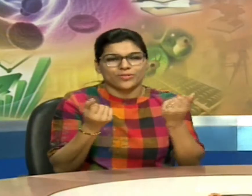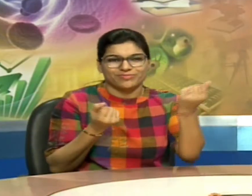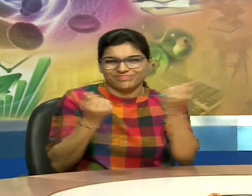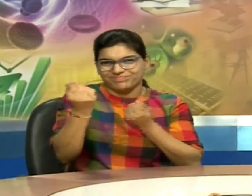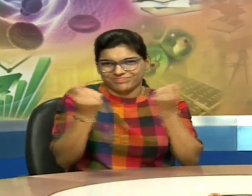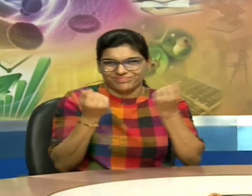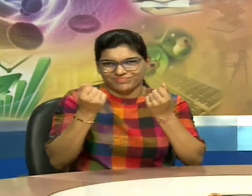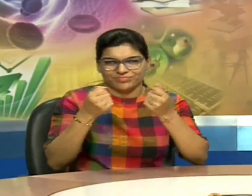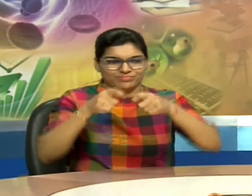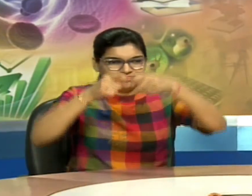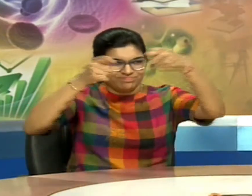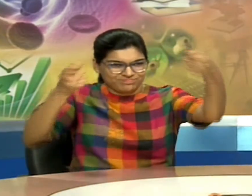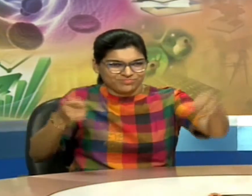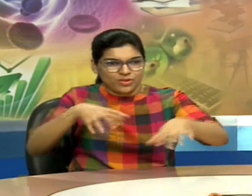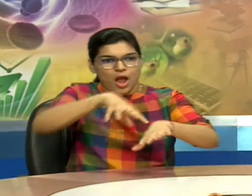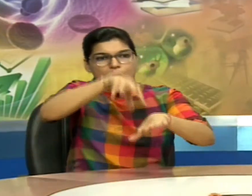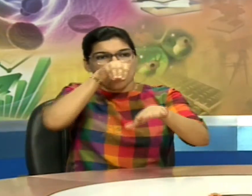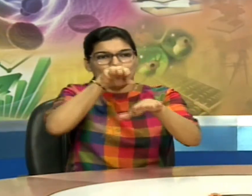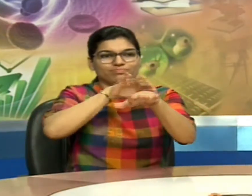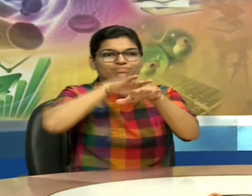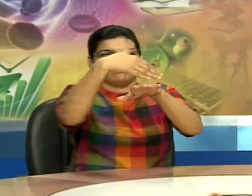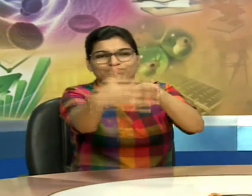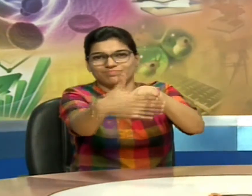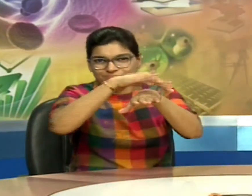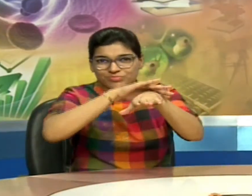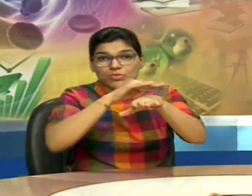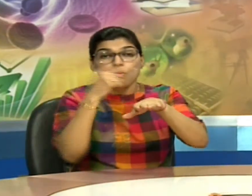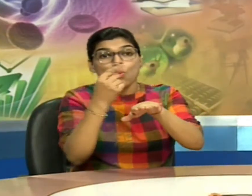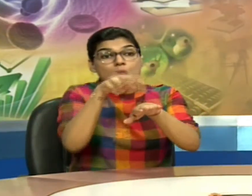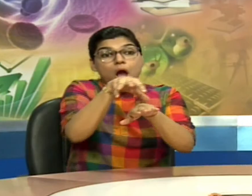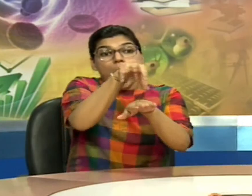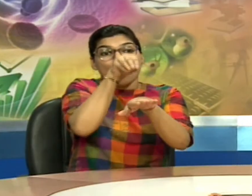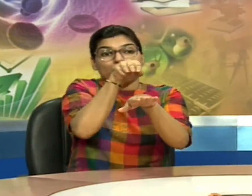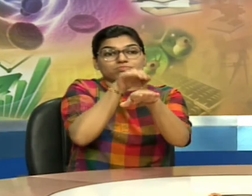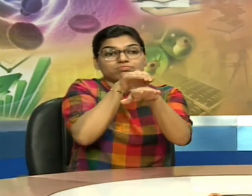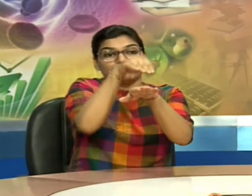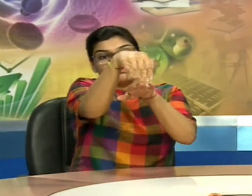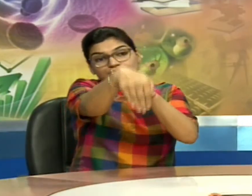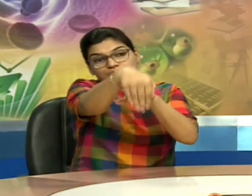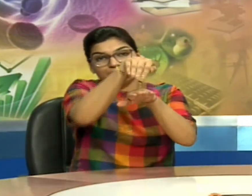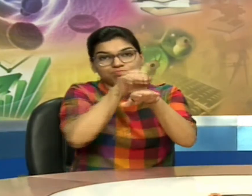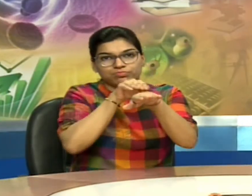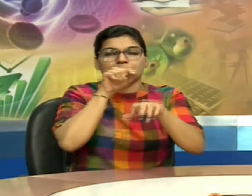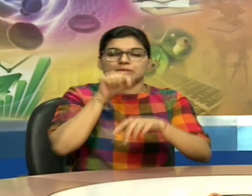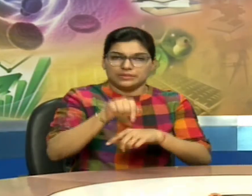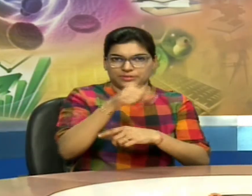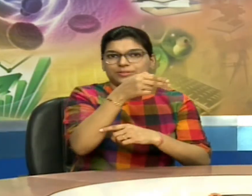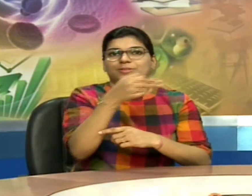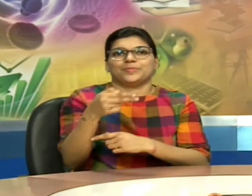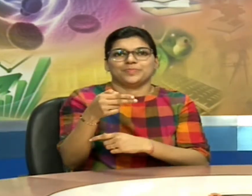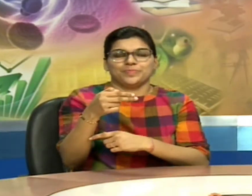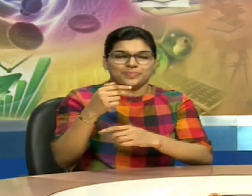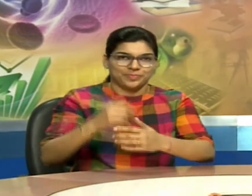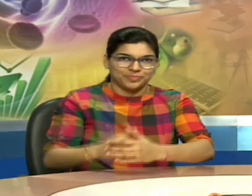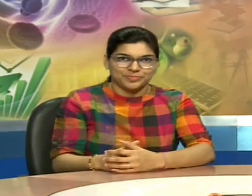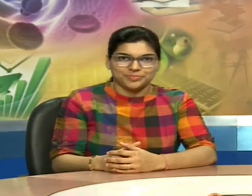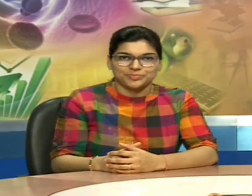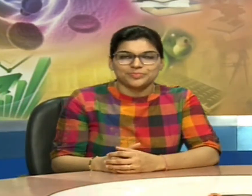layer, we can say. Like when we also cover our vehicles, four-wheelers, so cover.